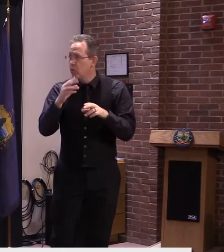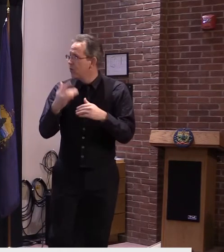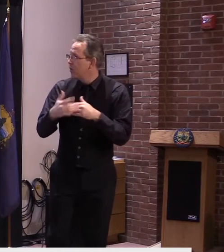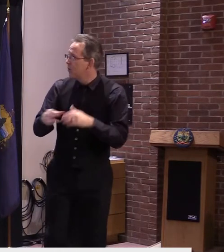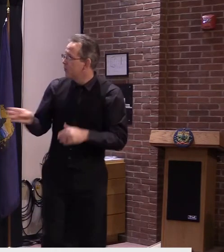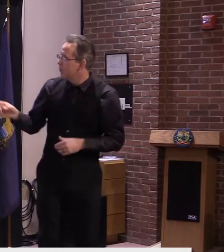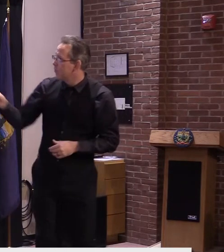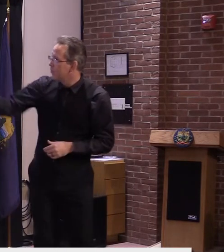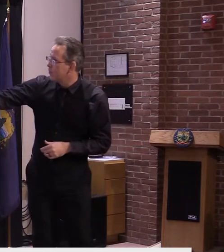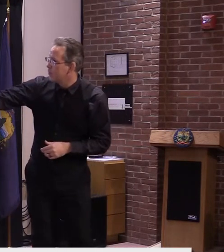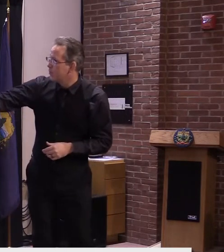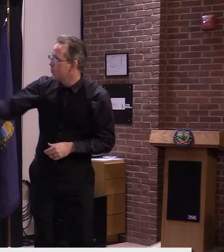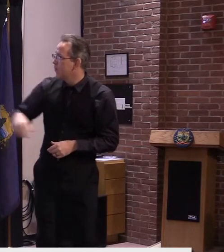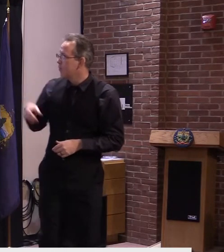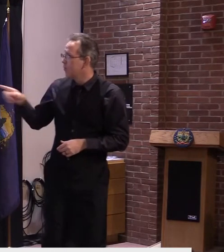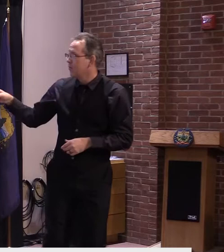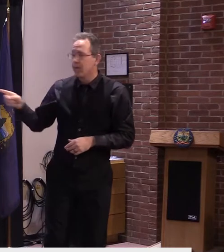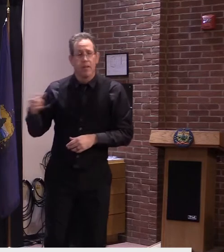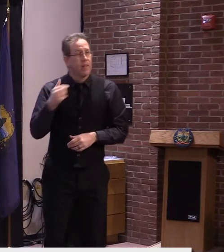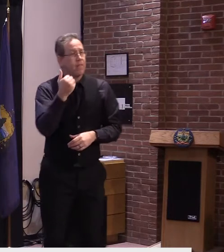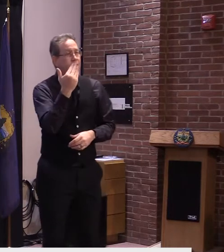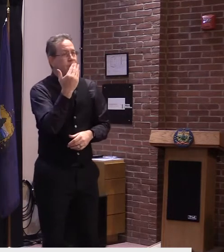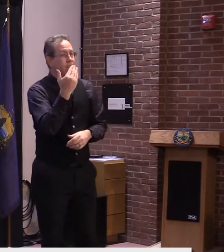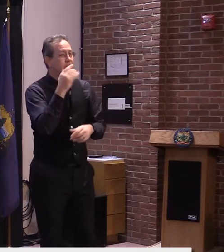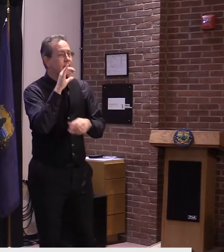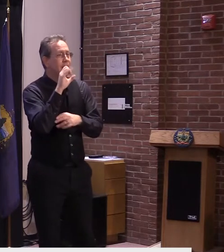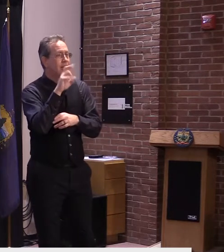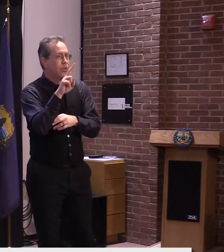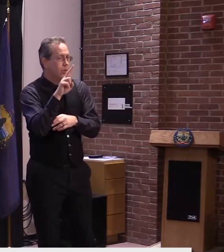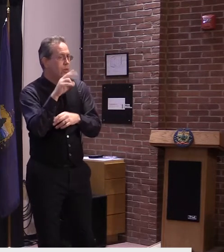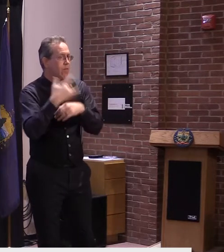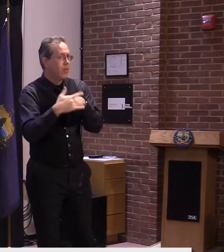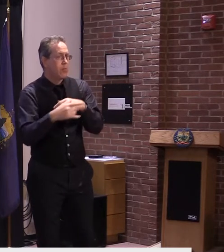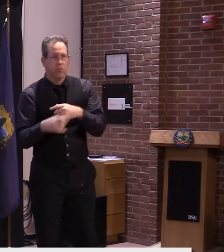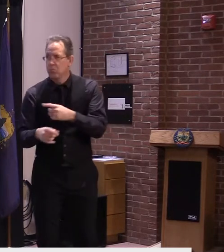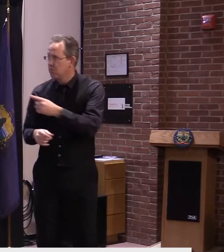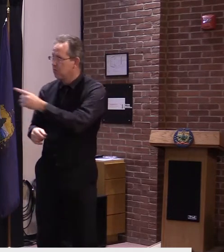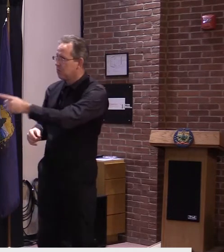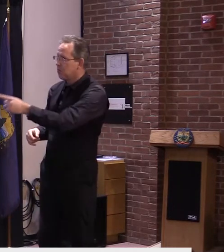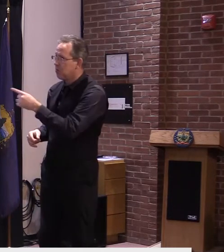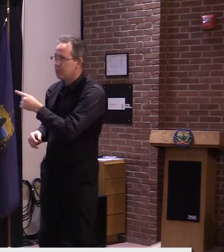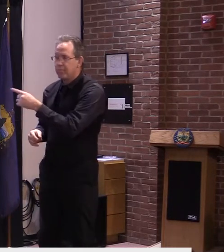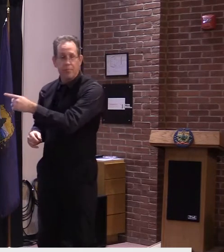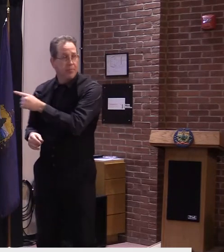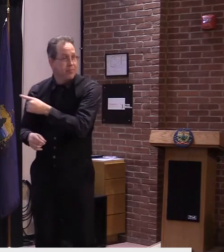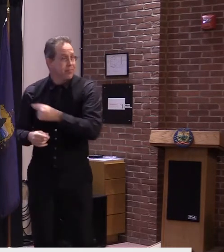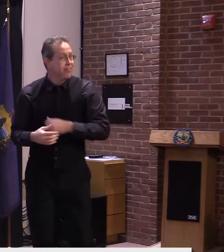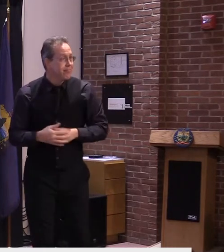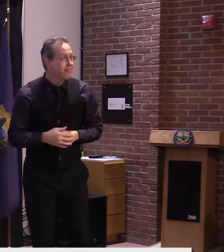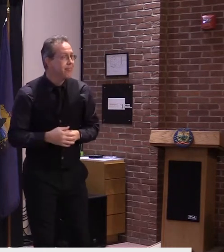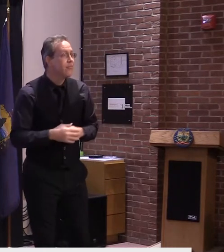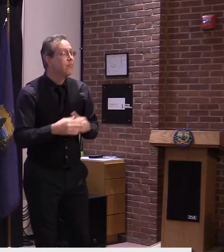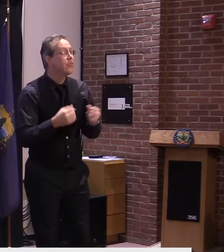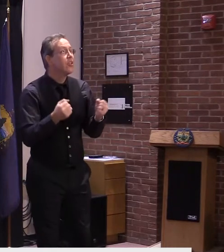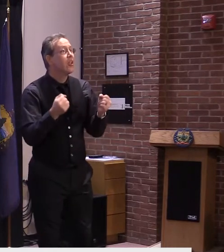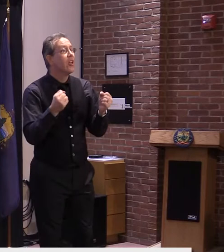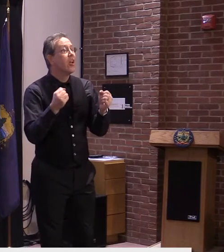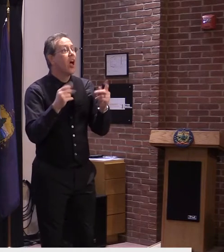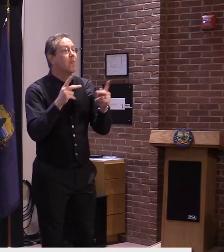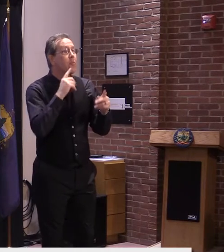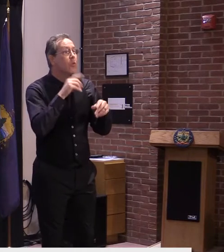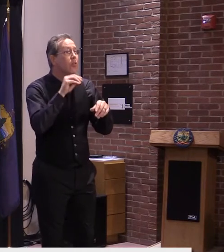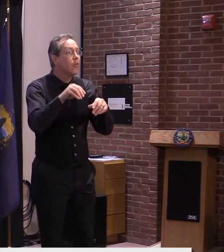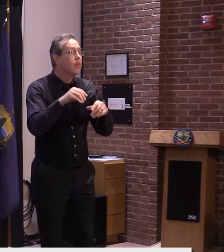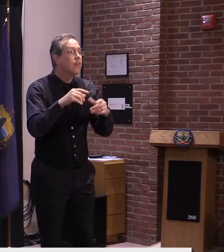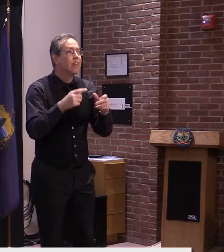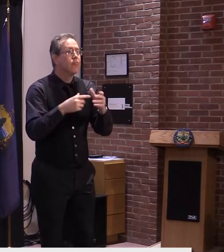improving availability based on those leaving the hospital, in terms of the numbers of people having COVID leaving the hospital, I should say.